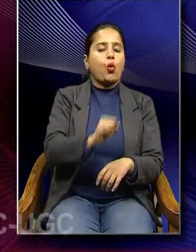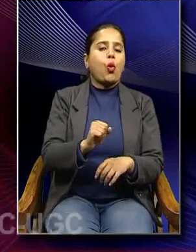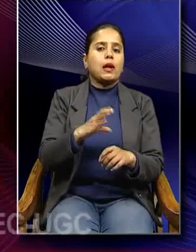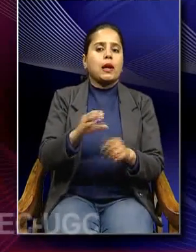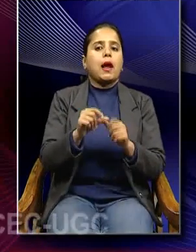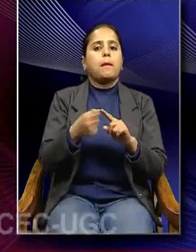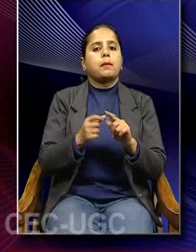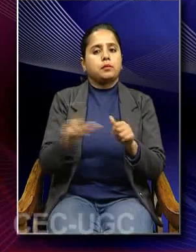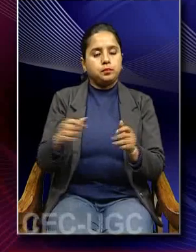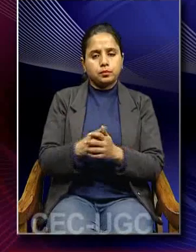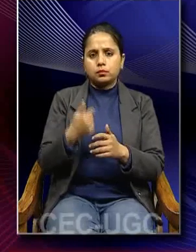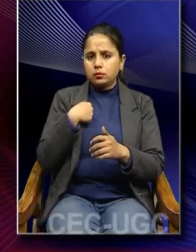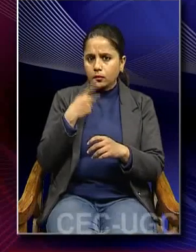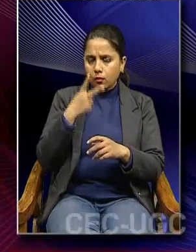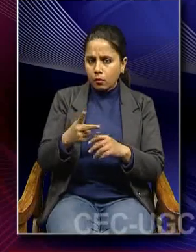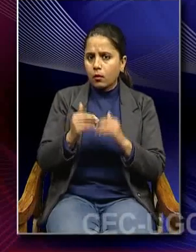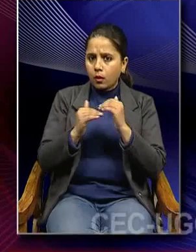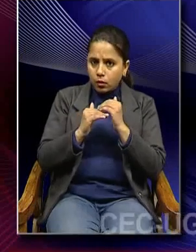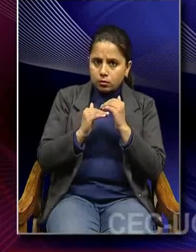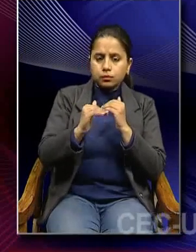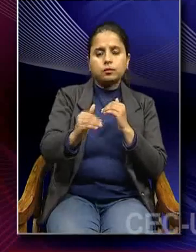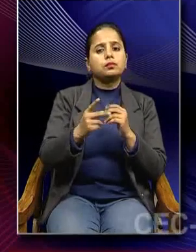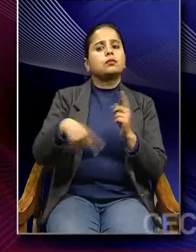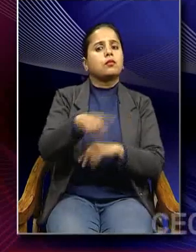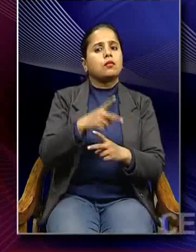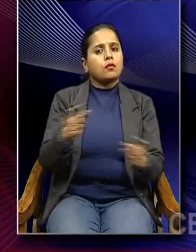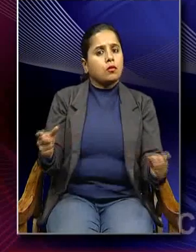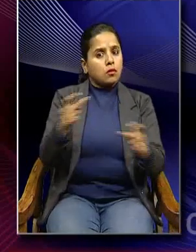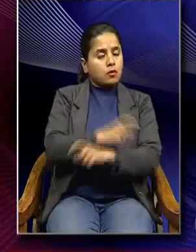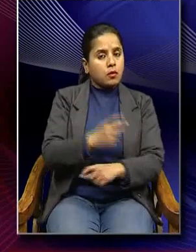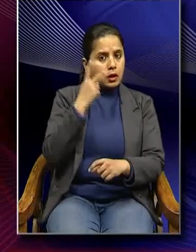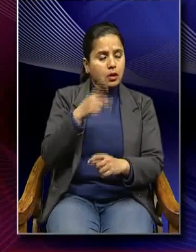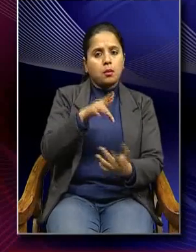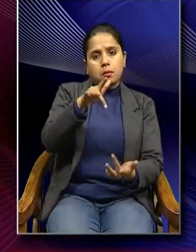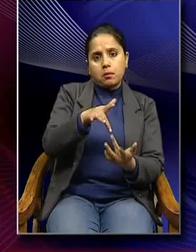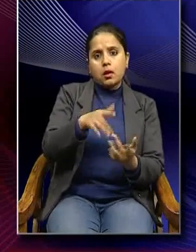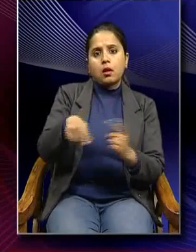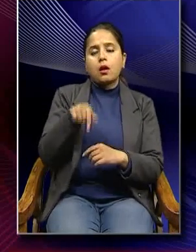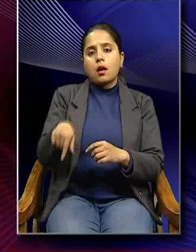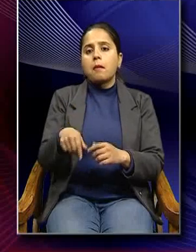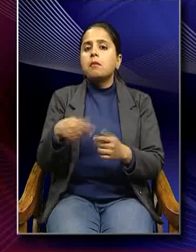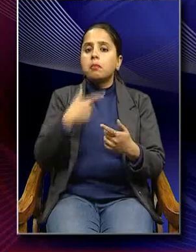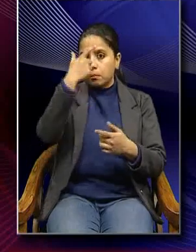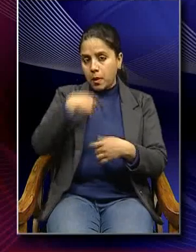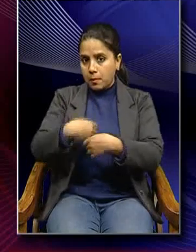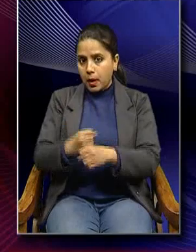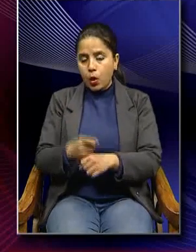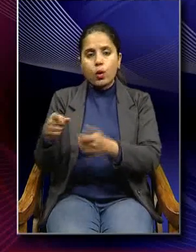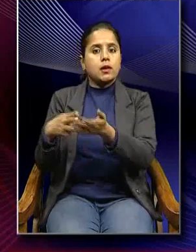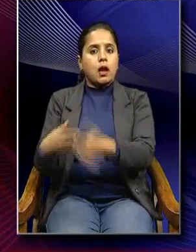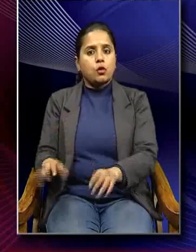Weak sustainability allows the substitutability between man-made and natural capital, while